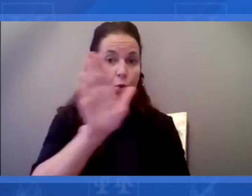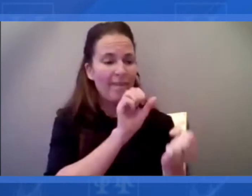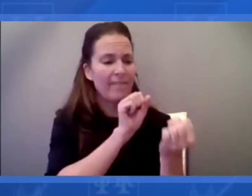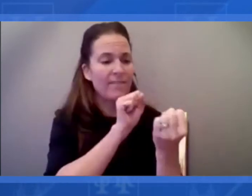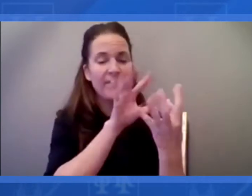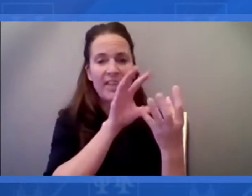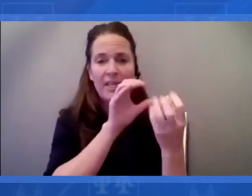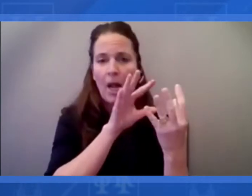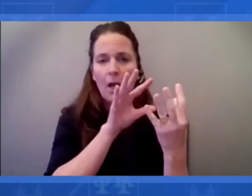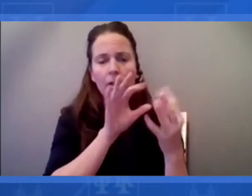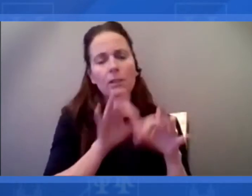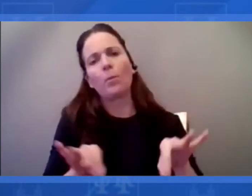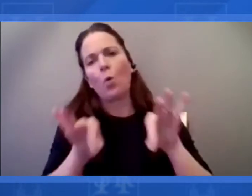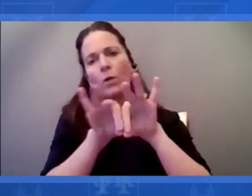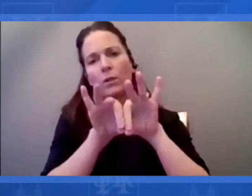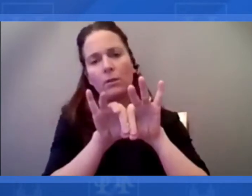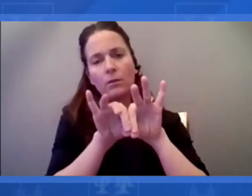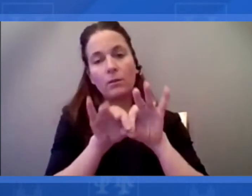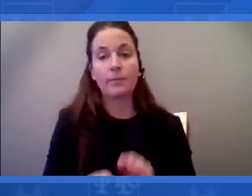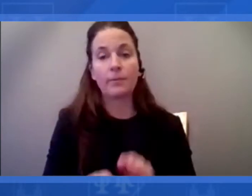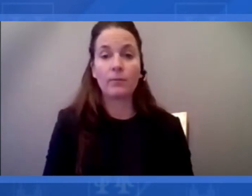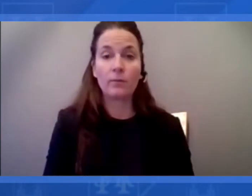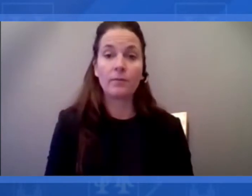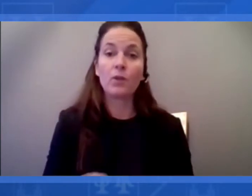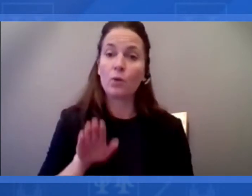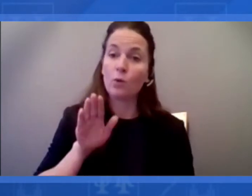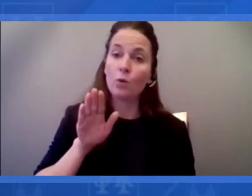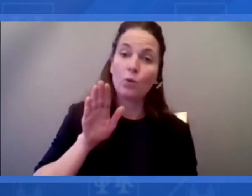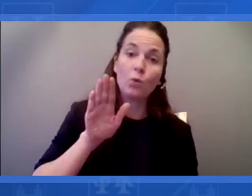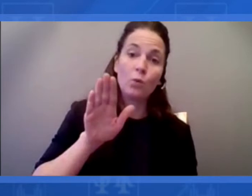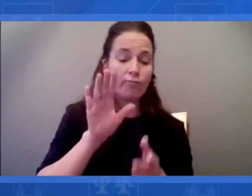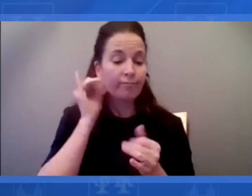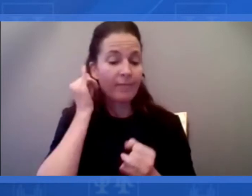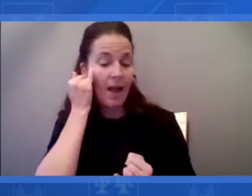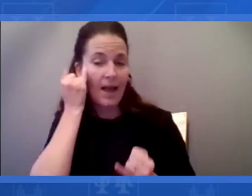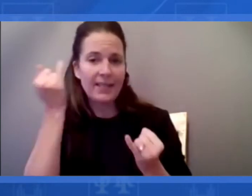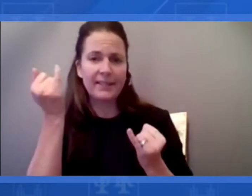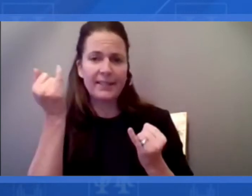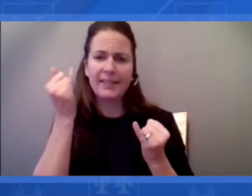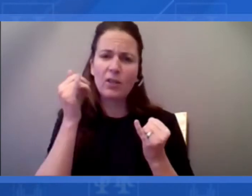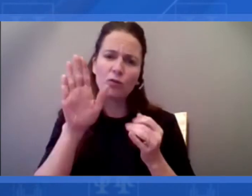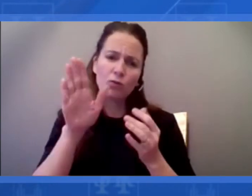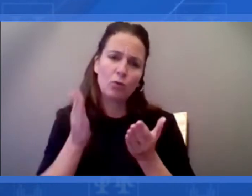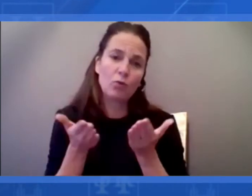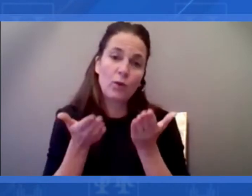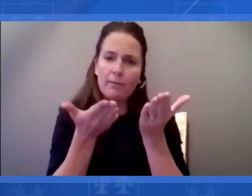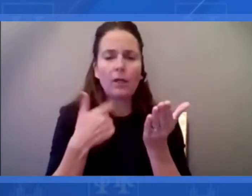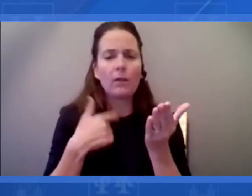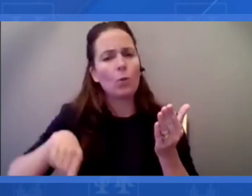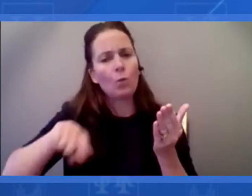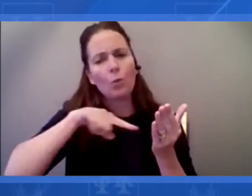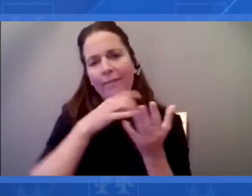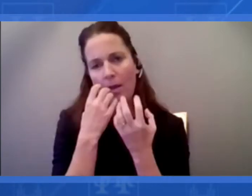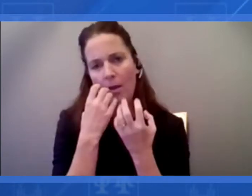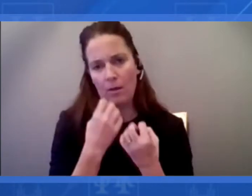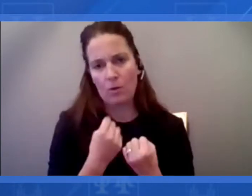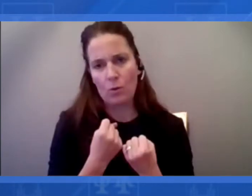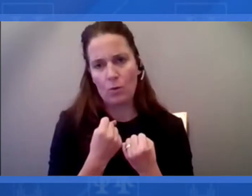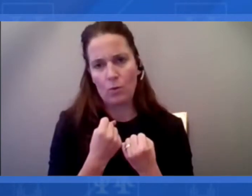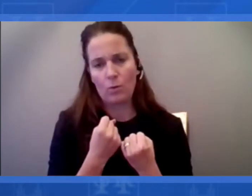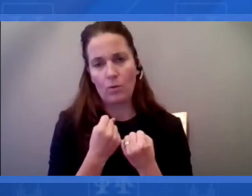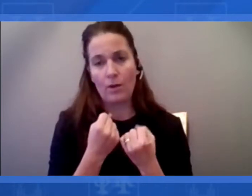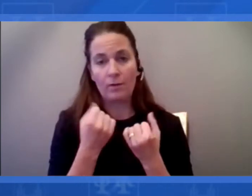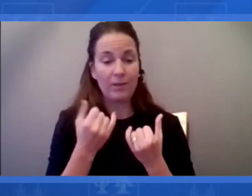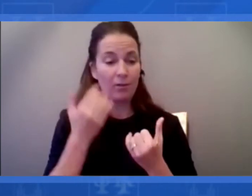very much value our customers' insights as they help us to know where our service is working well and where we need to